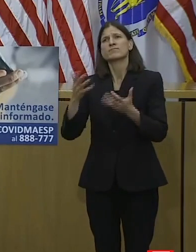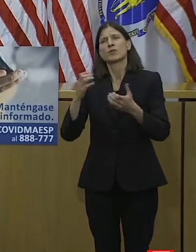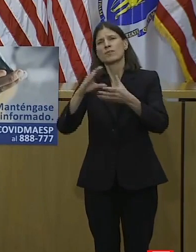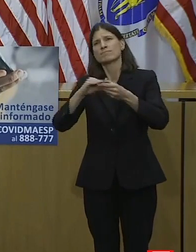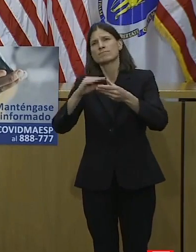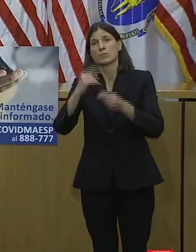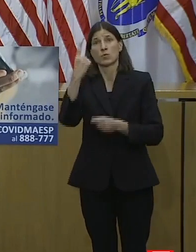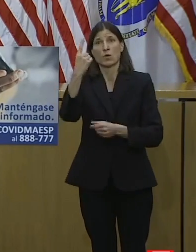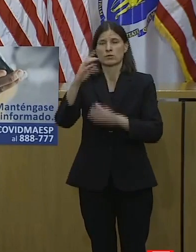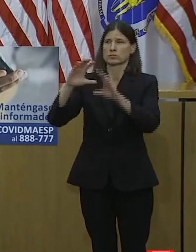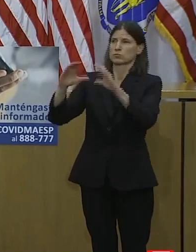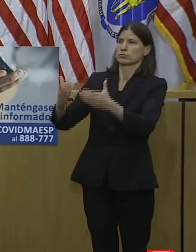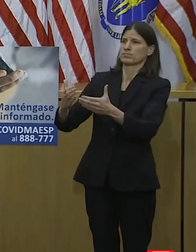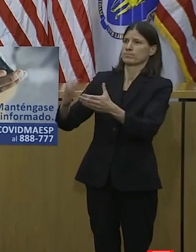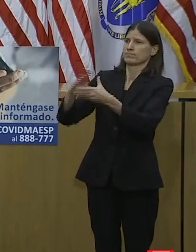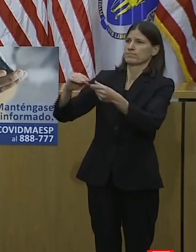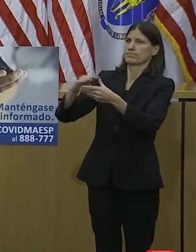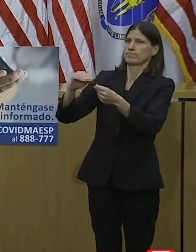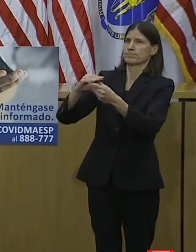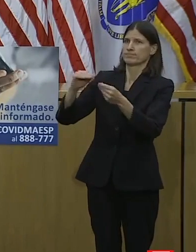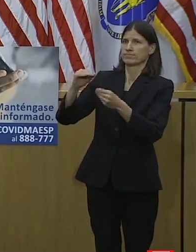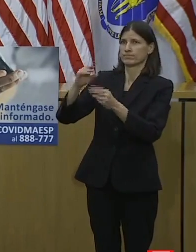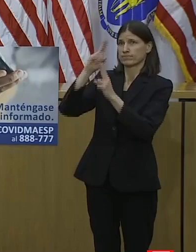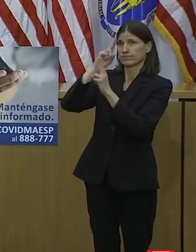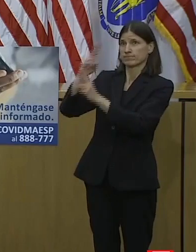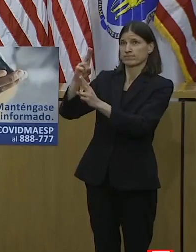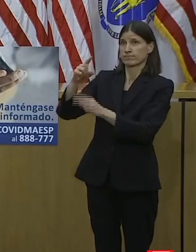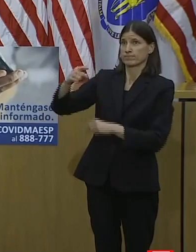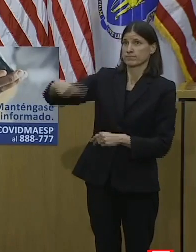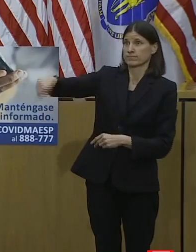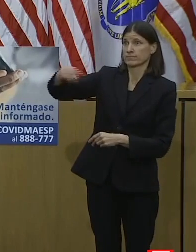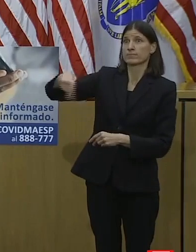groups of folks who come to work each and every day, despite